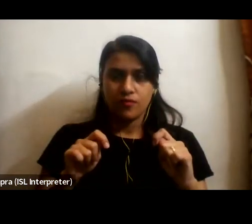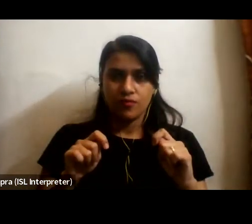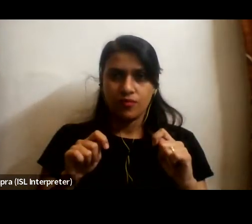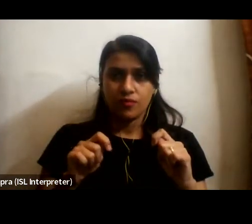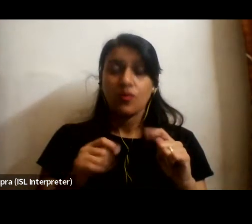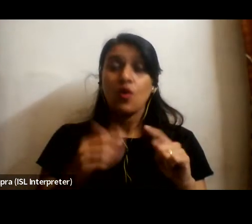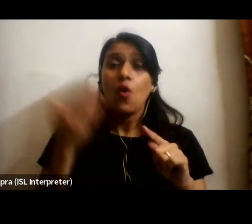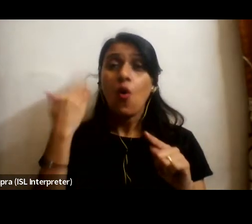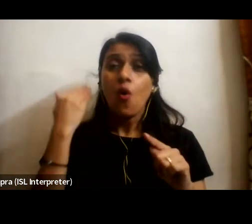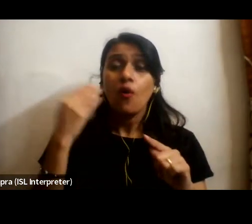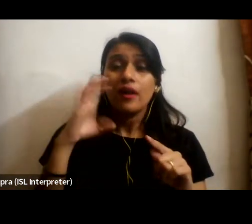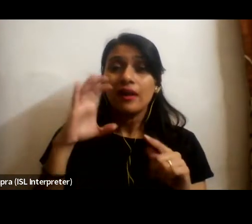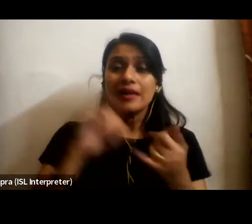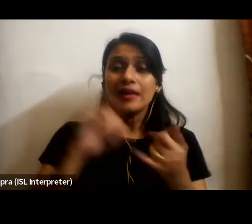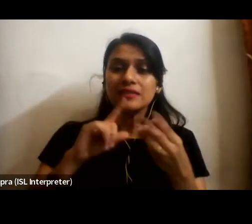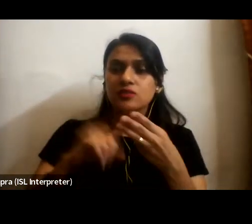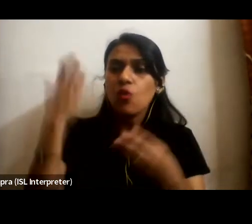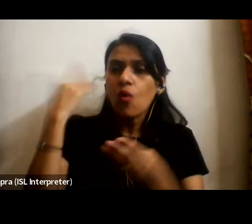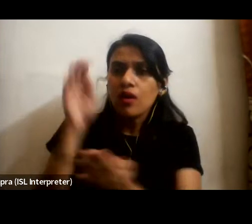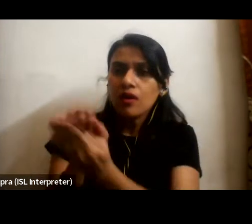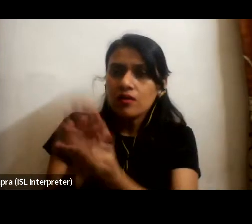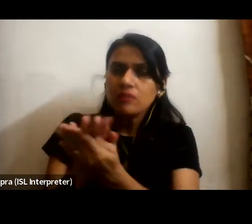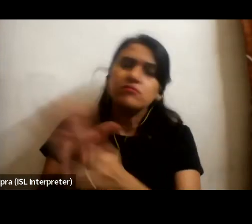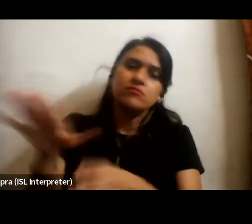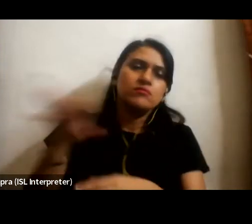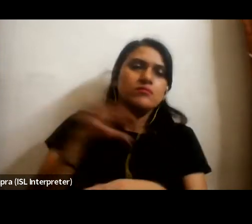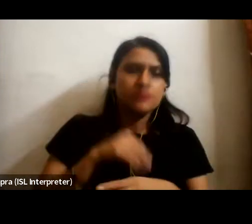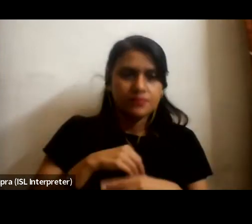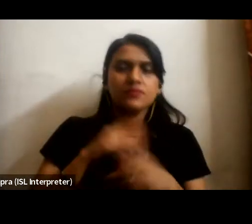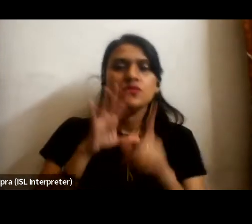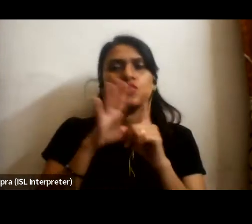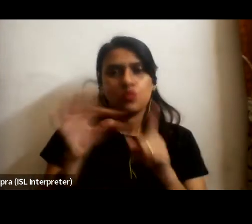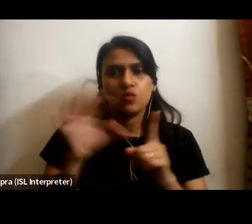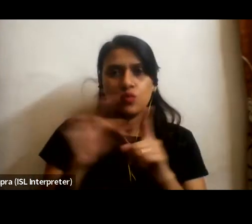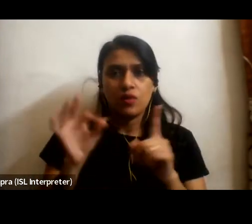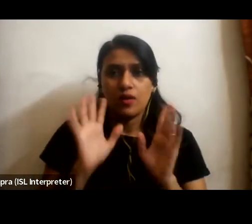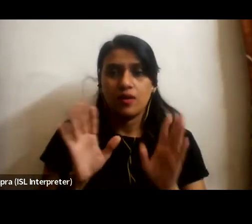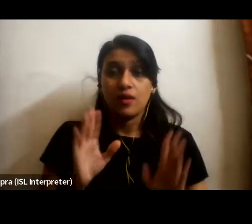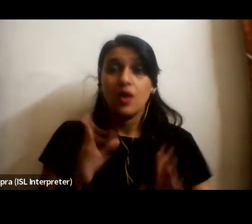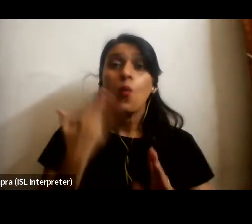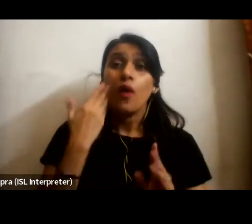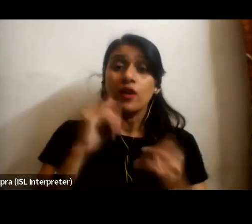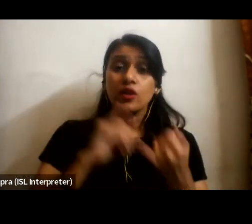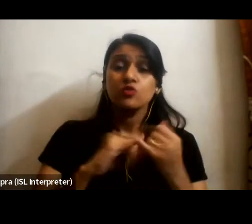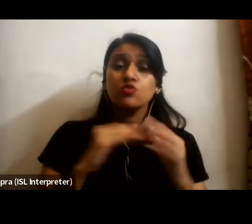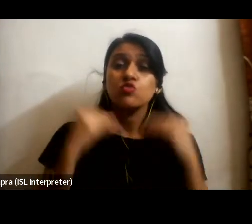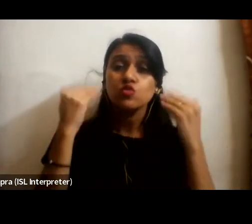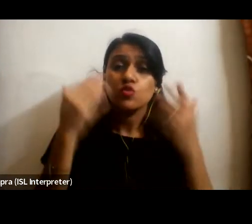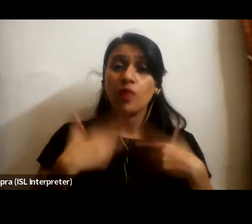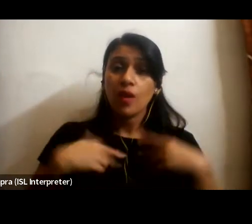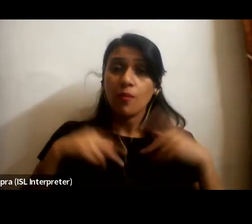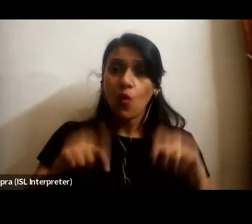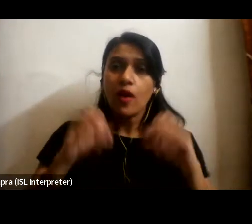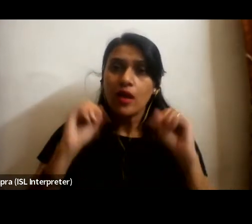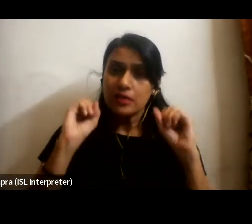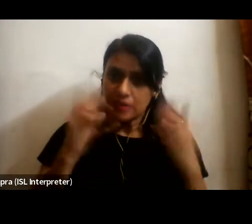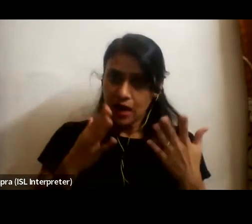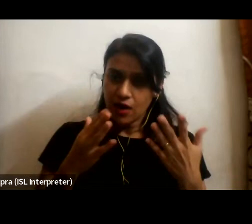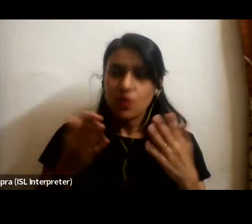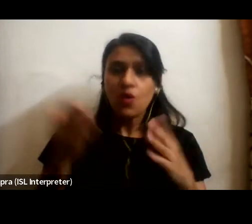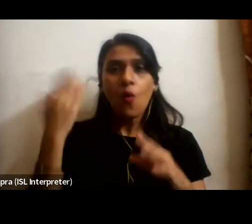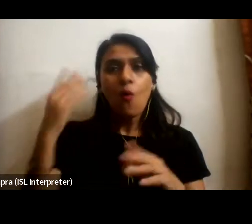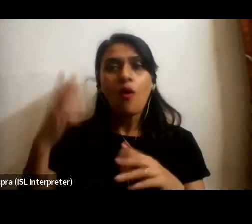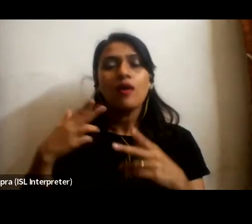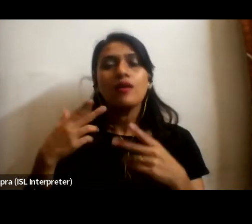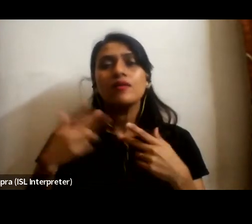outcome, right? And the Supreme Right. Court has Right. still entertained that matter. And when the Hmm. Supreme Court entertains matters where all the lower courts have agreed, it